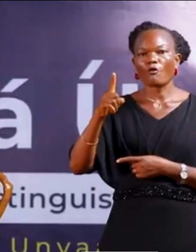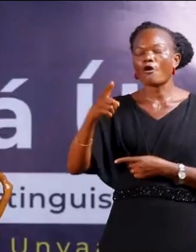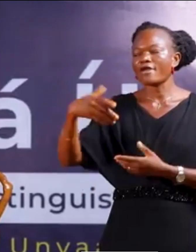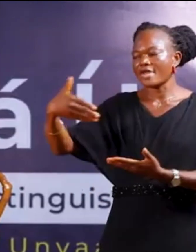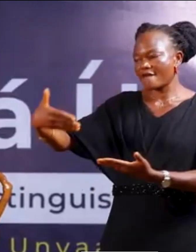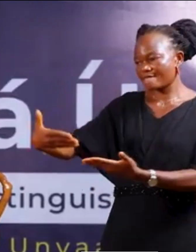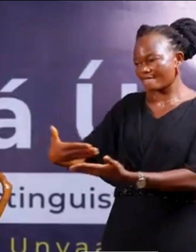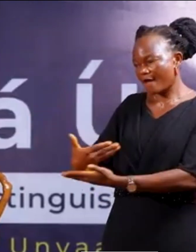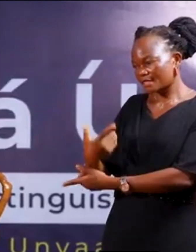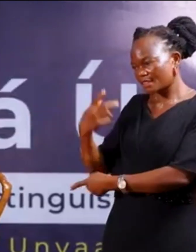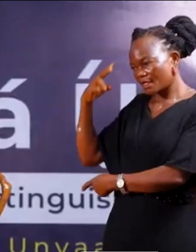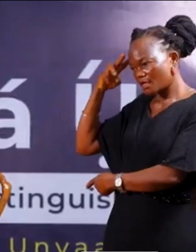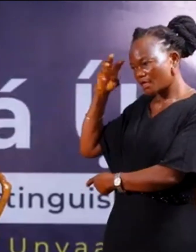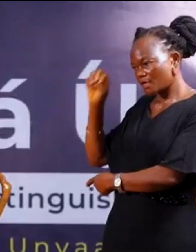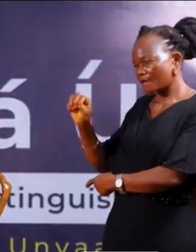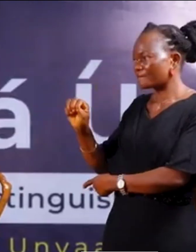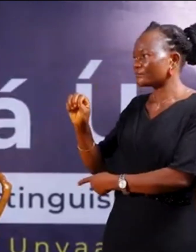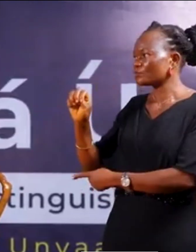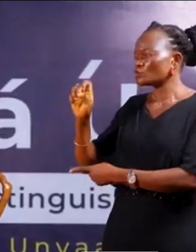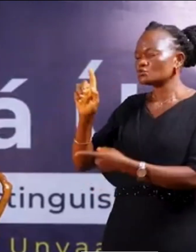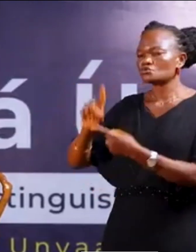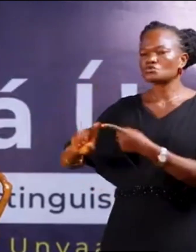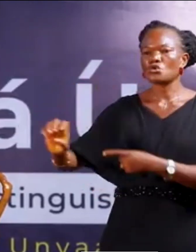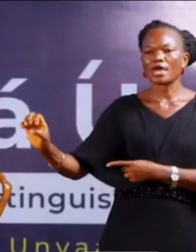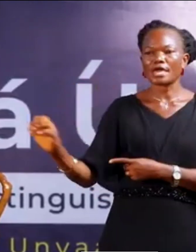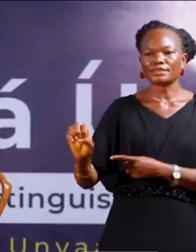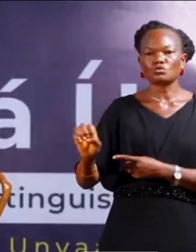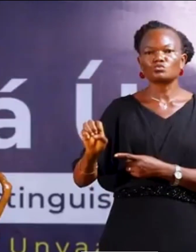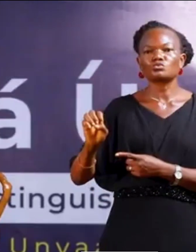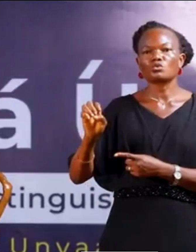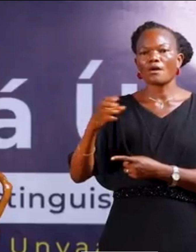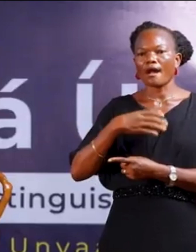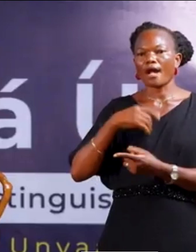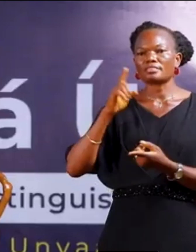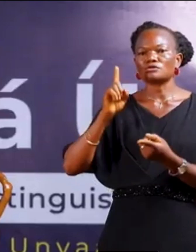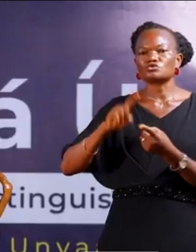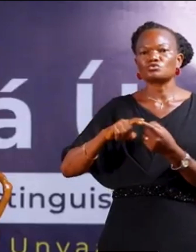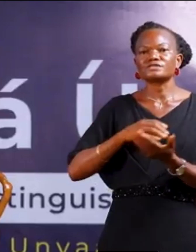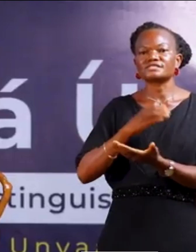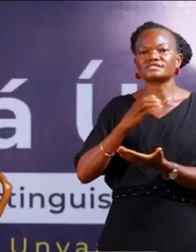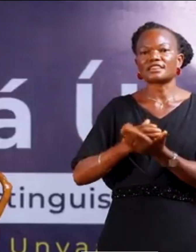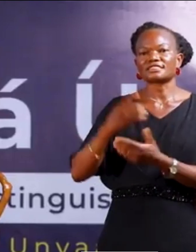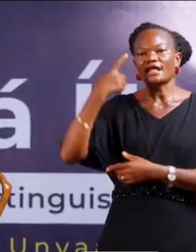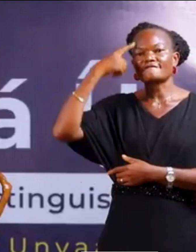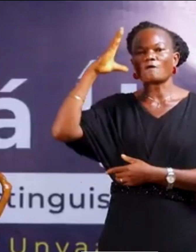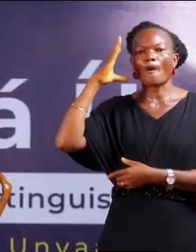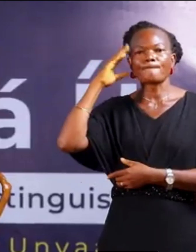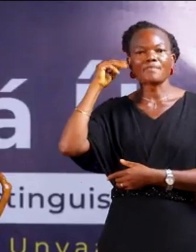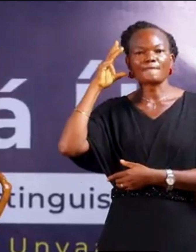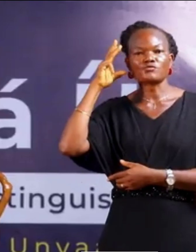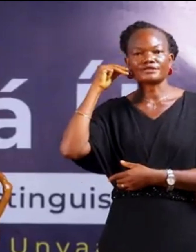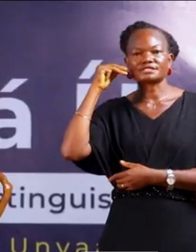inviting me to Enugu, to the Center for Memories. So